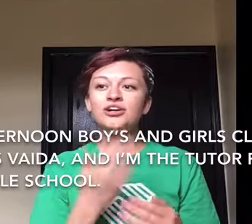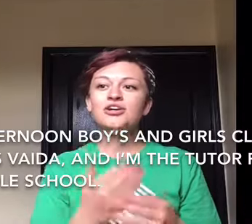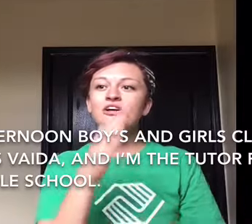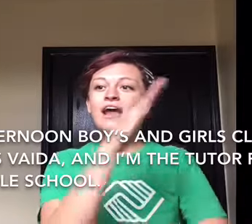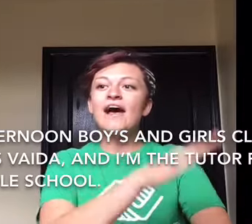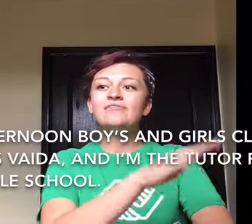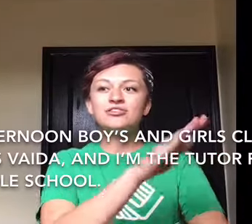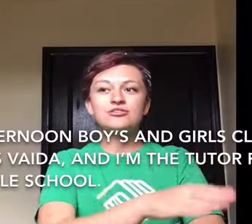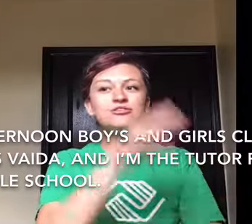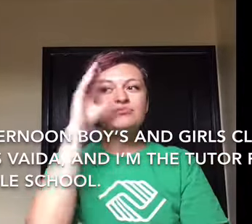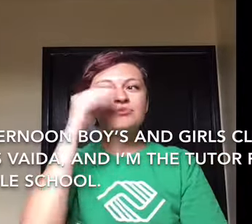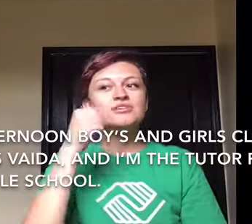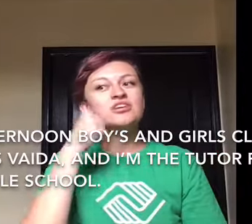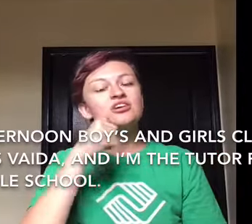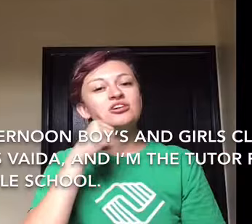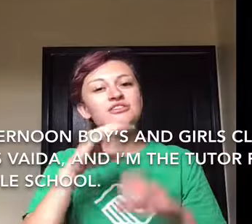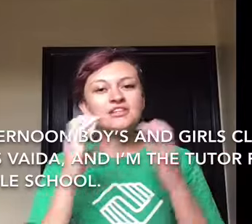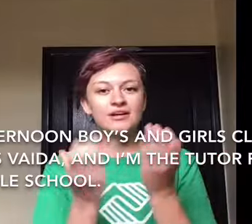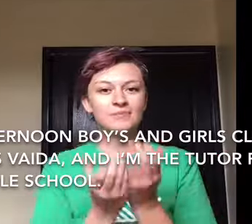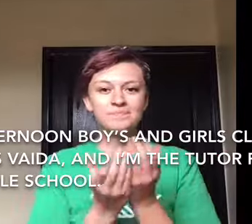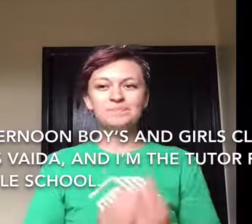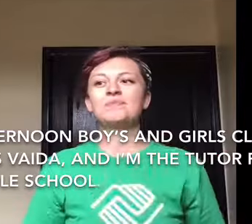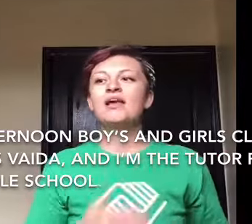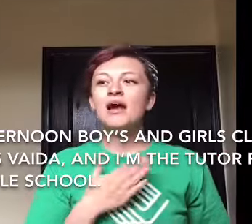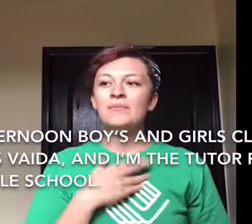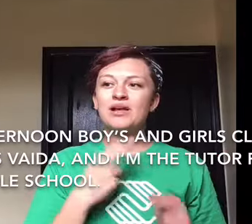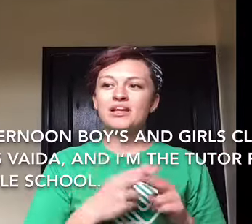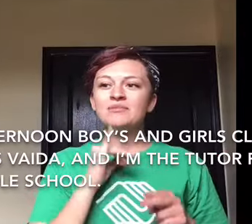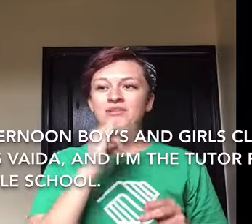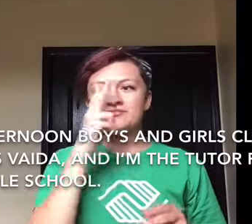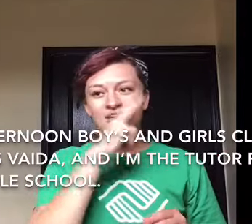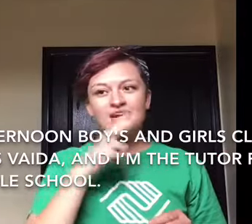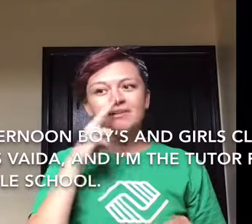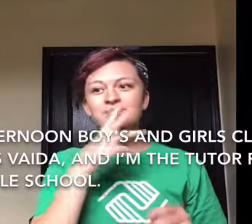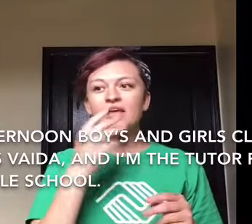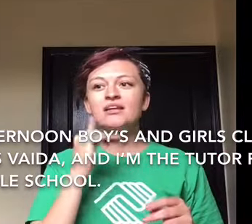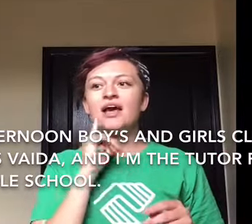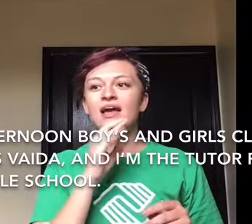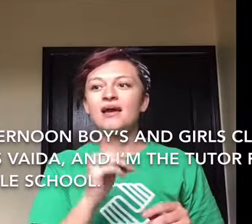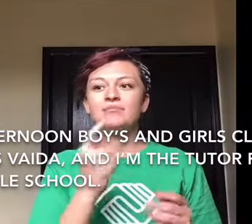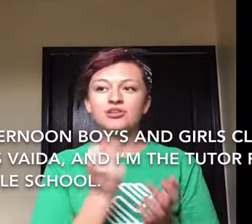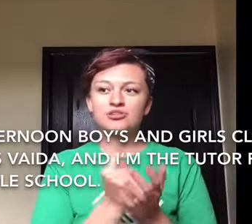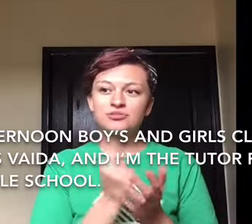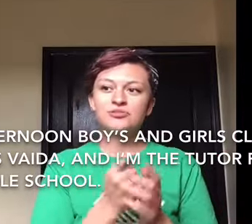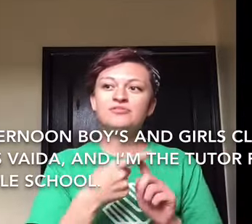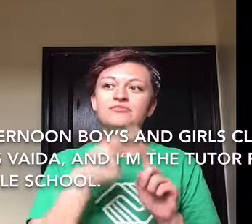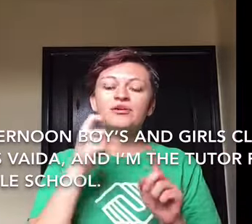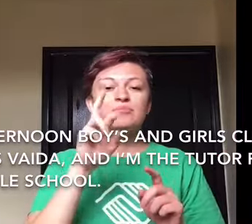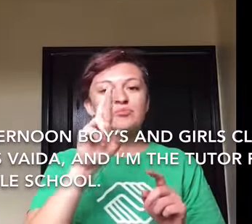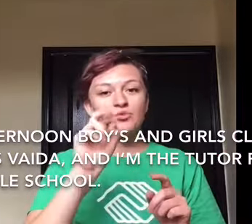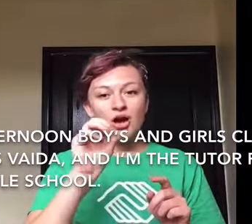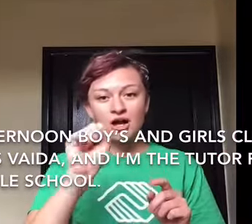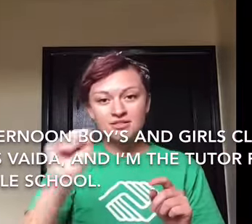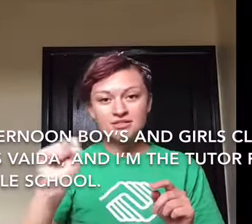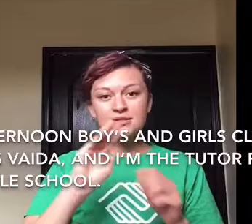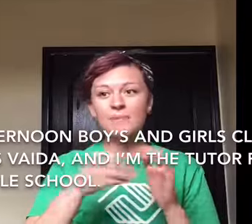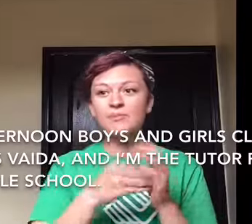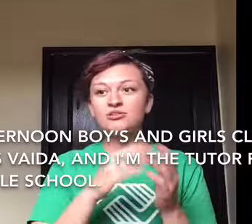Good afternoon, Boys and Girls Club. My name is Vaida, and I am the tutor from Ross Middle